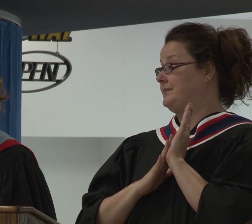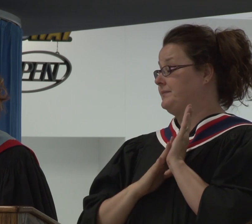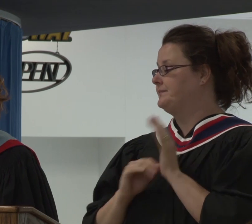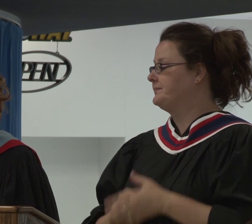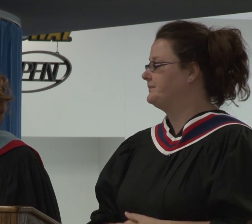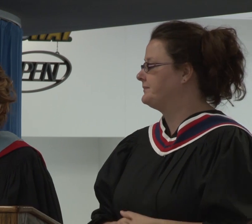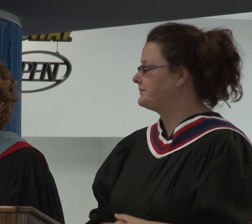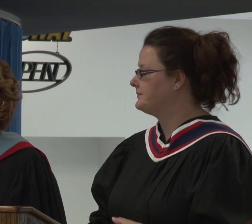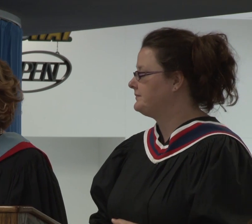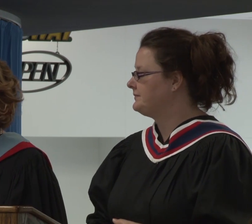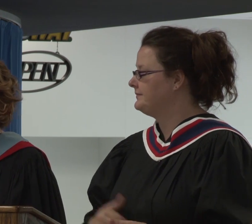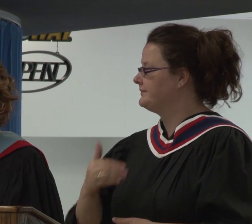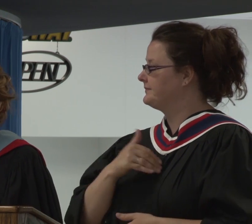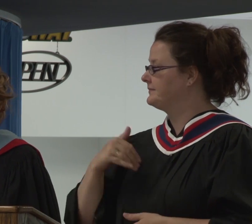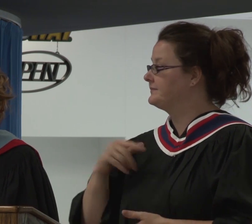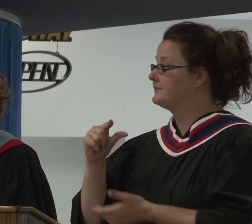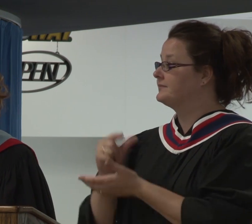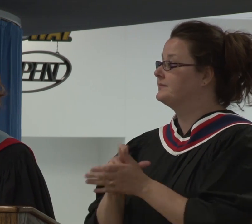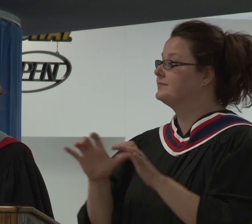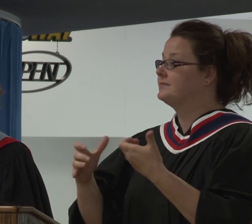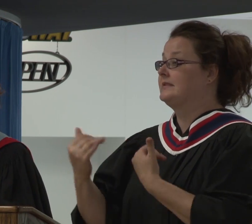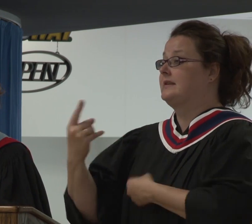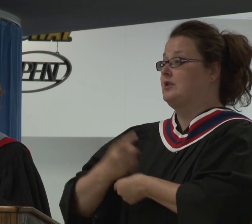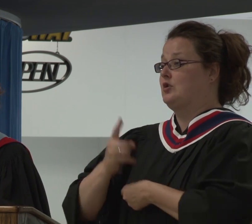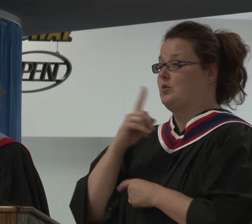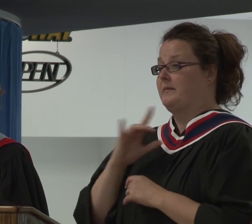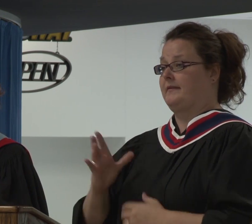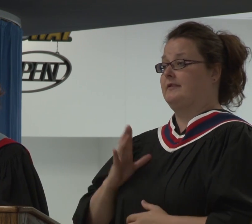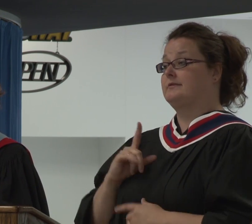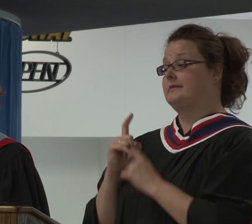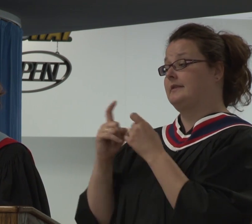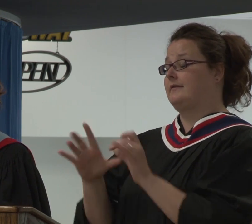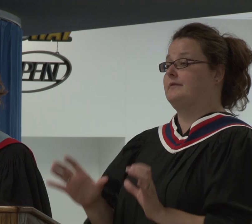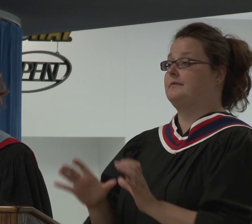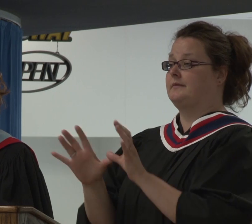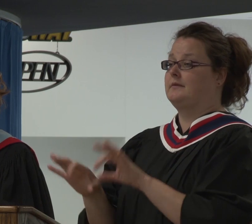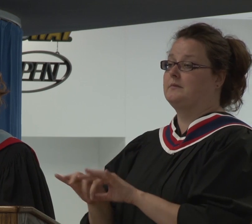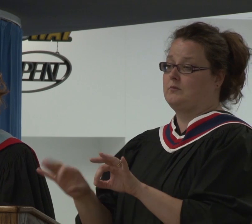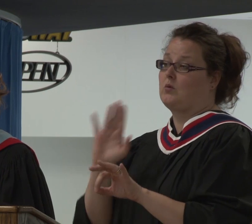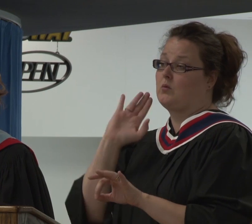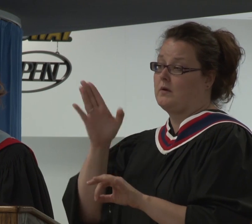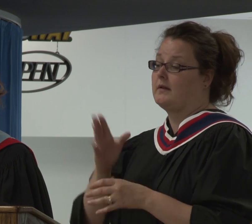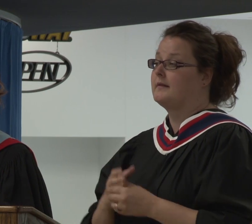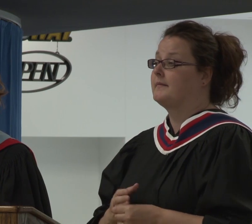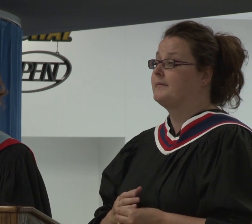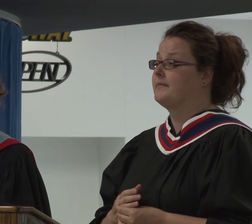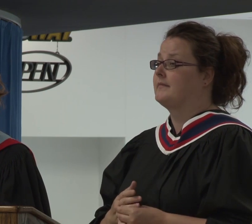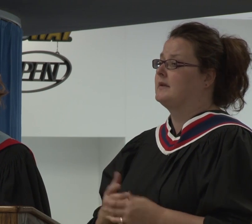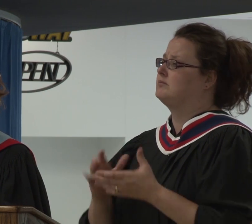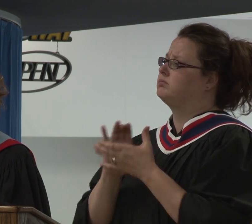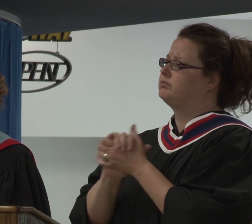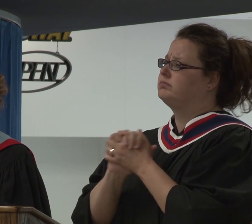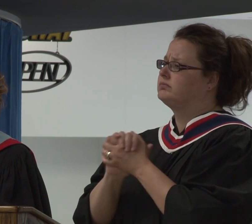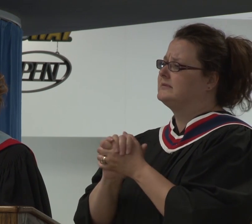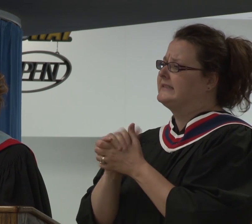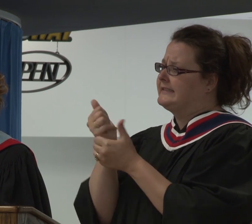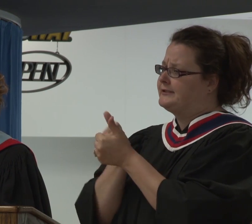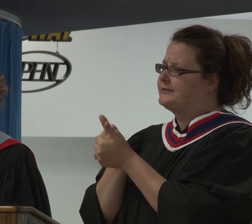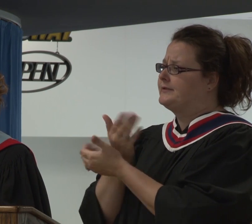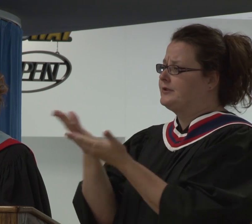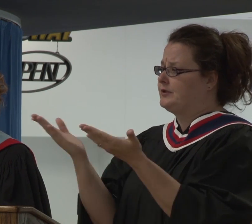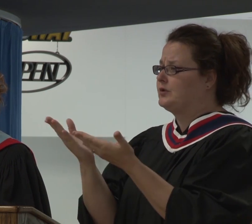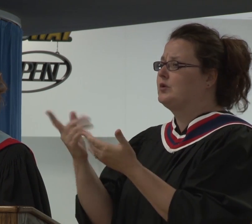Members of the graduating class, today you will officially be awarded your certificate or diploma. My heartfelt congratulations to each of